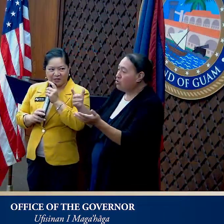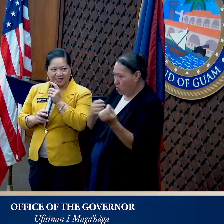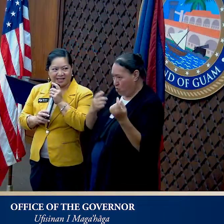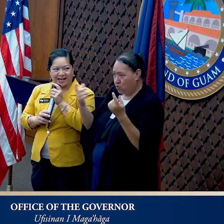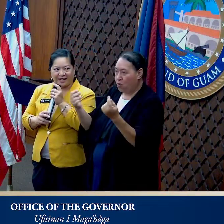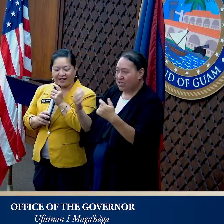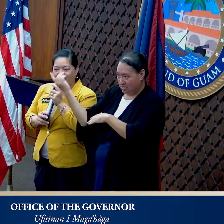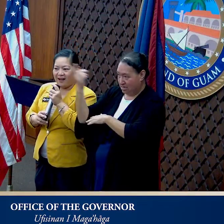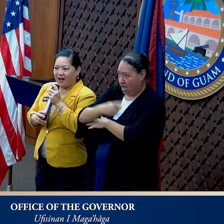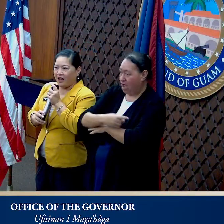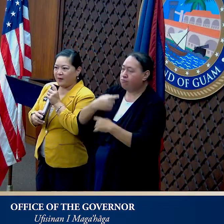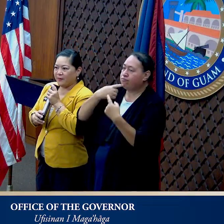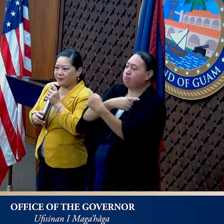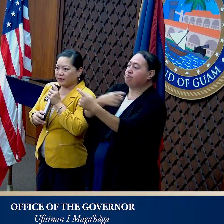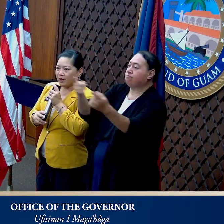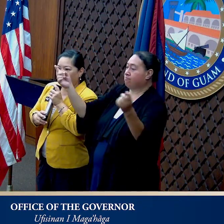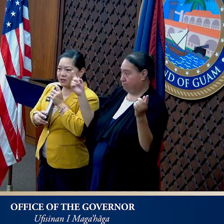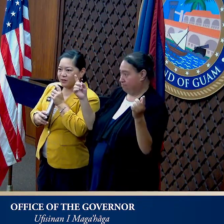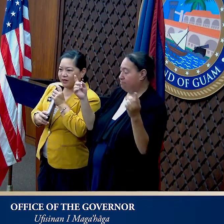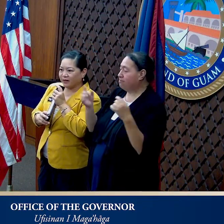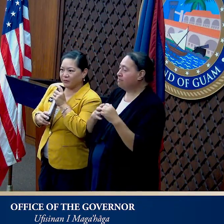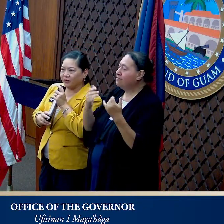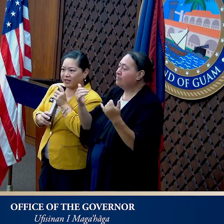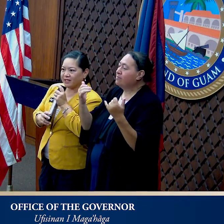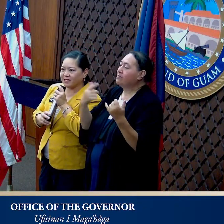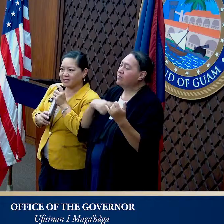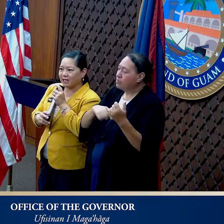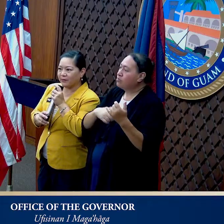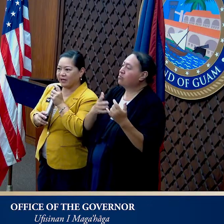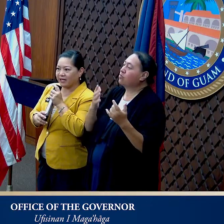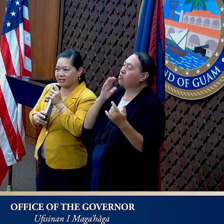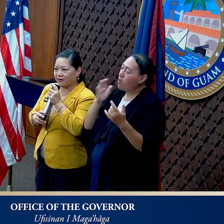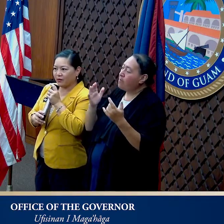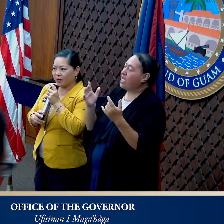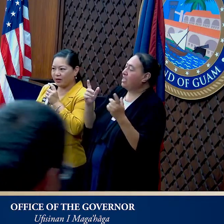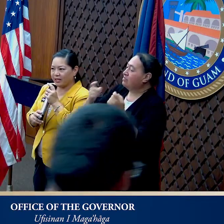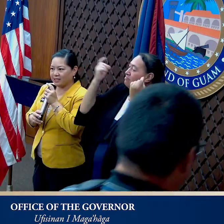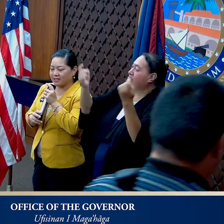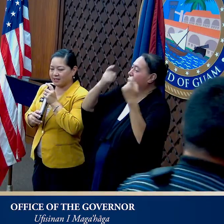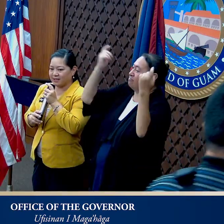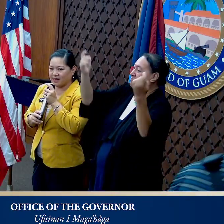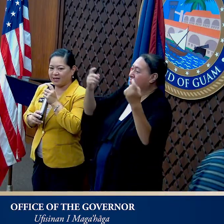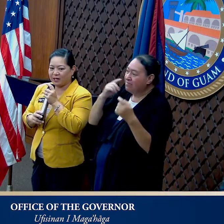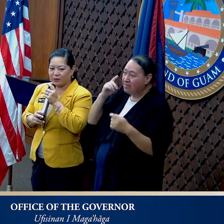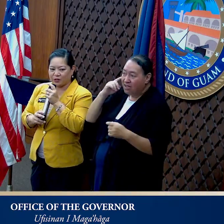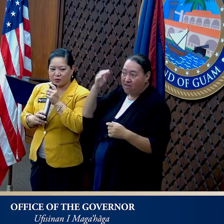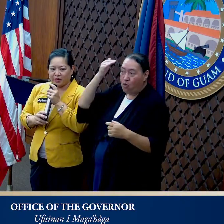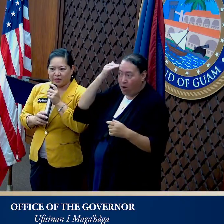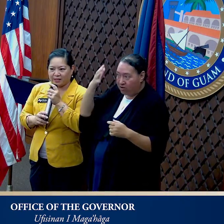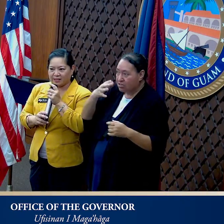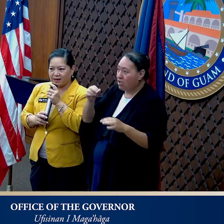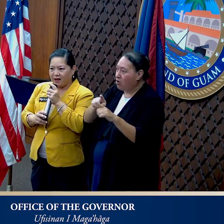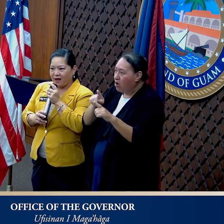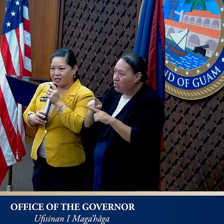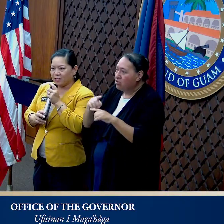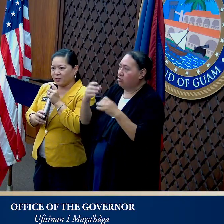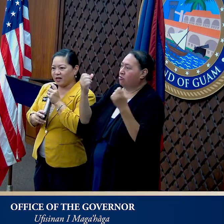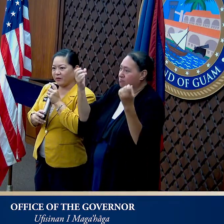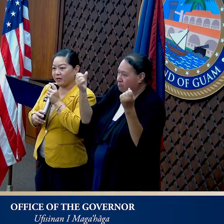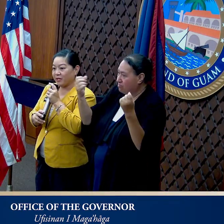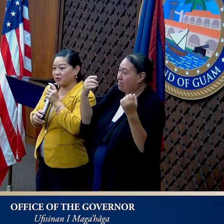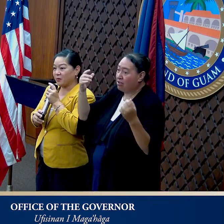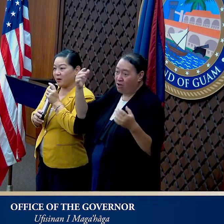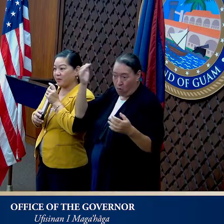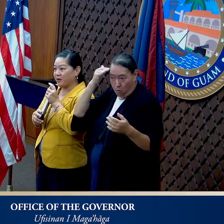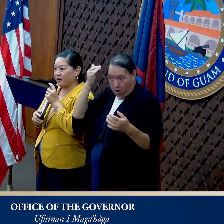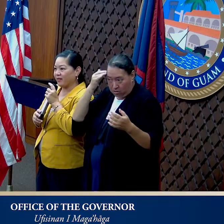are doing today. As we are moving into celebrating deaf awareness and sign language awareness, I just want